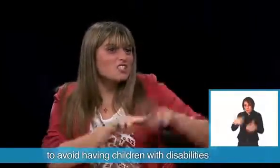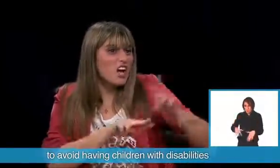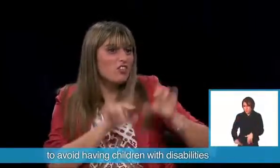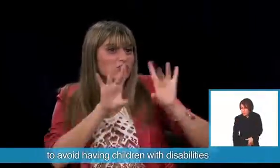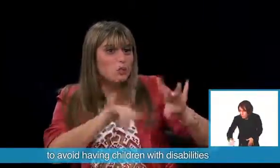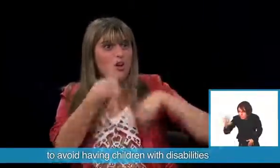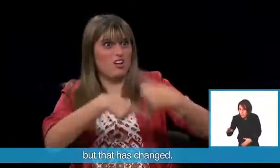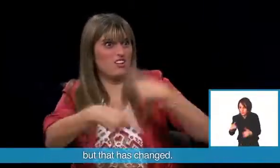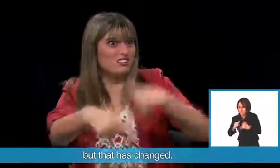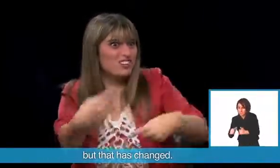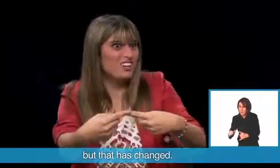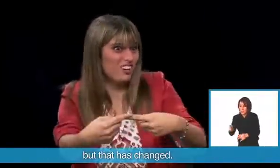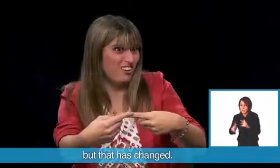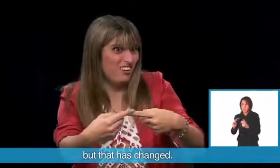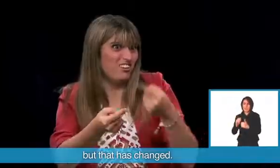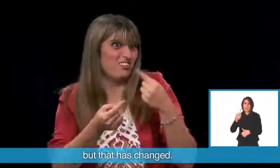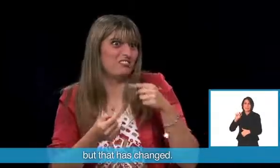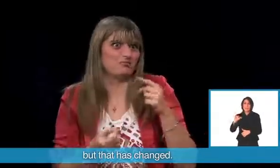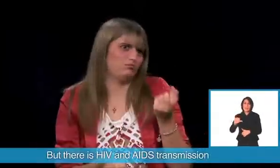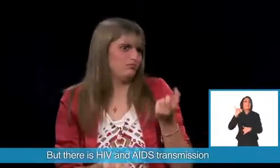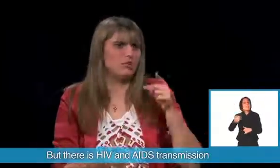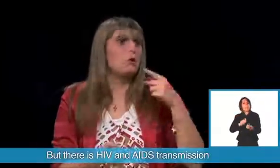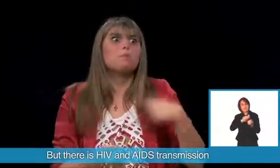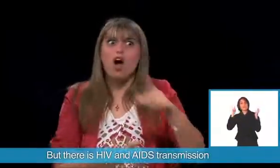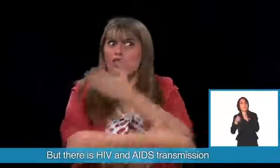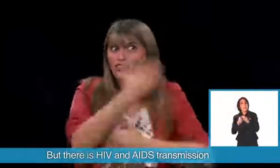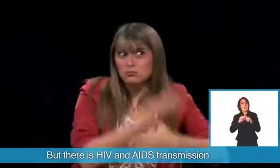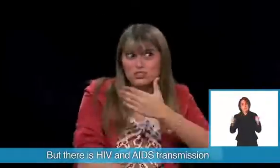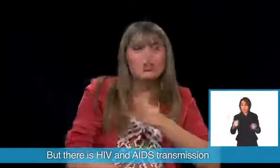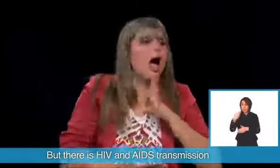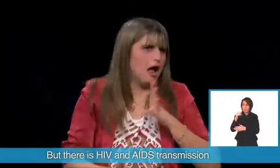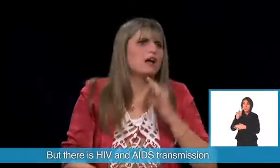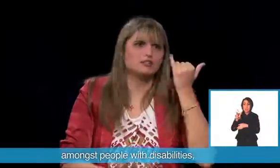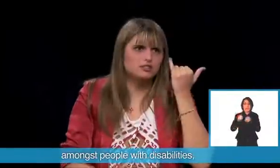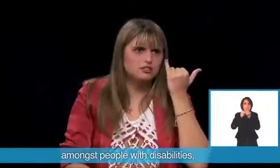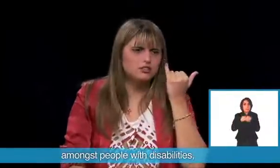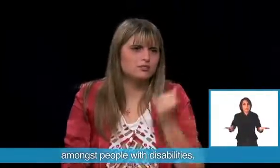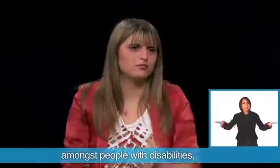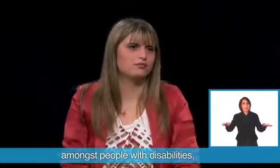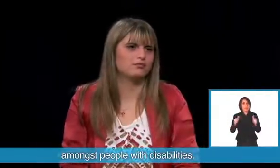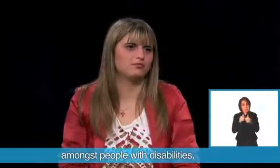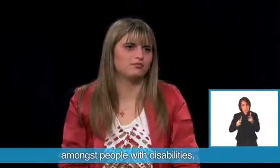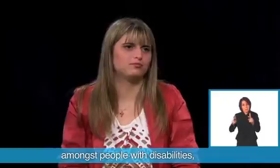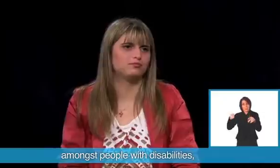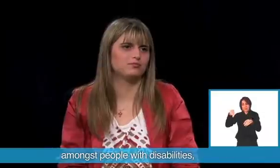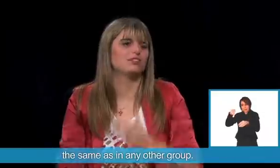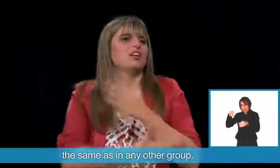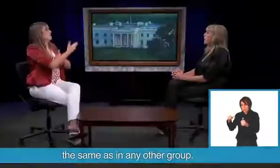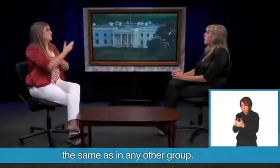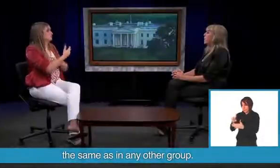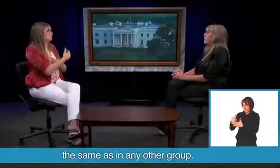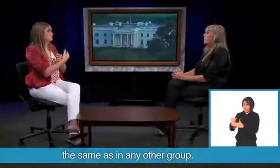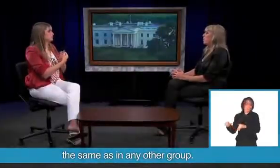children with disabilities. But that has changed. But there is HIV and AIDS transmission amongst people with disabilities,